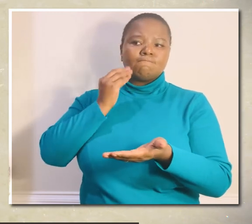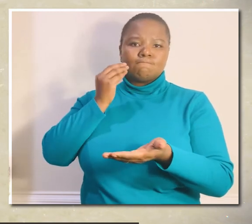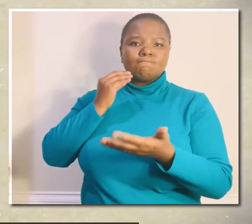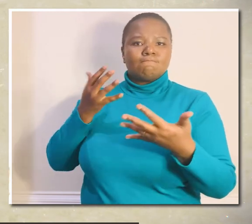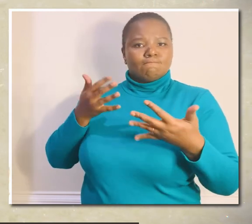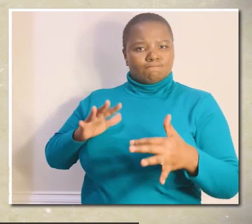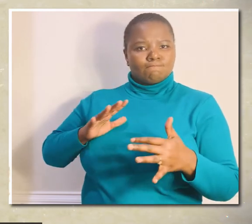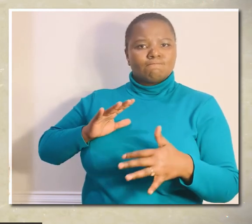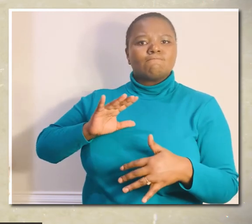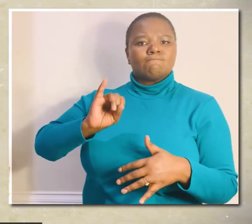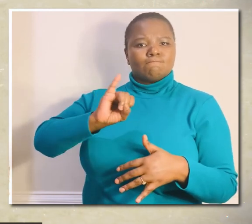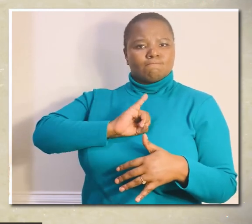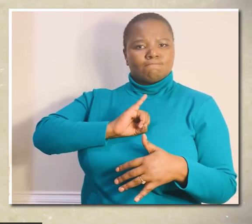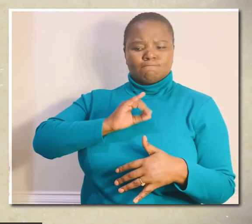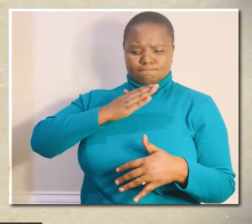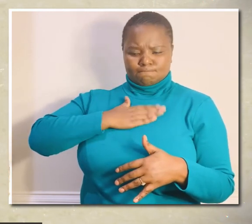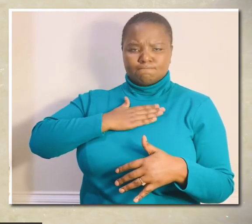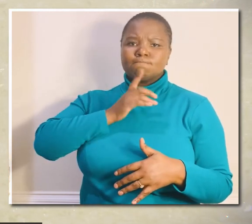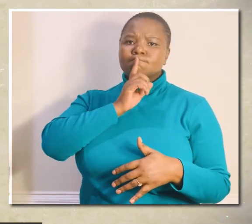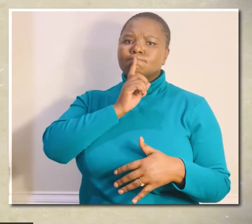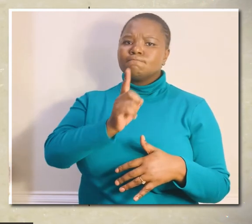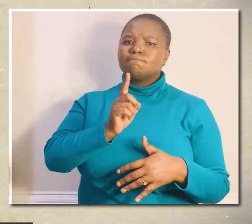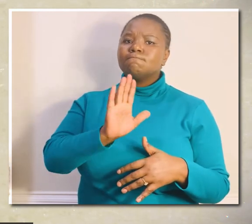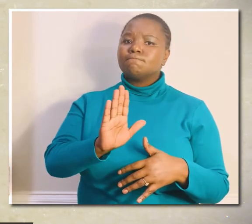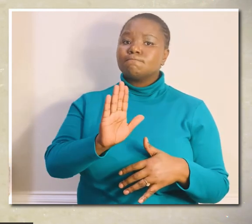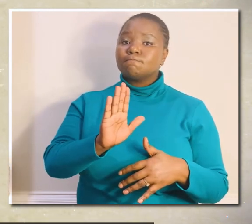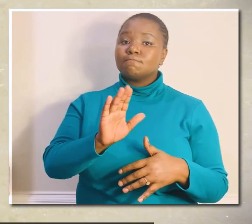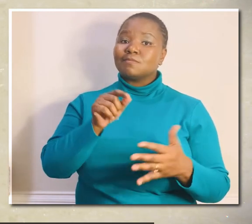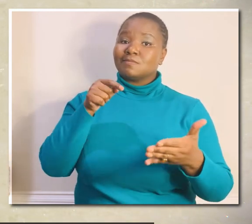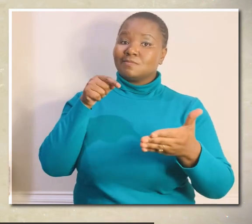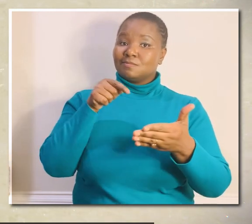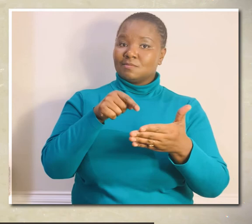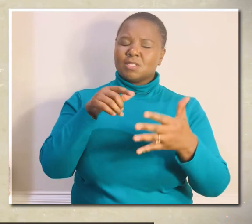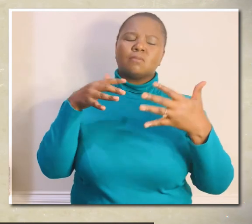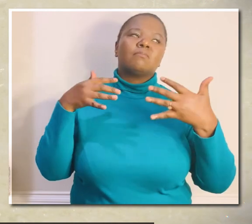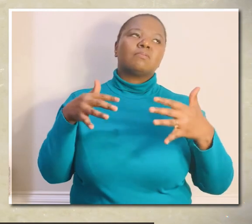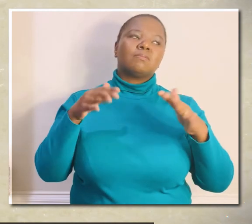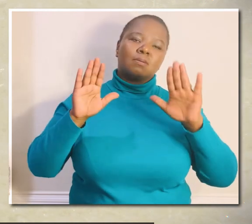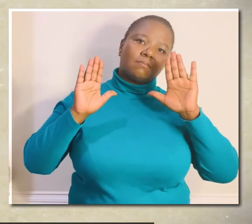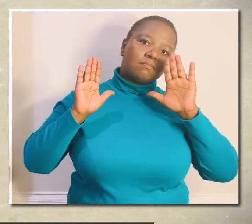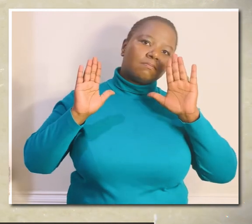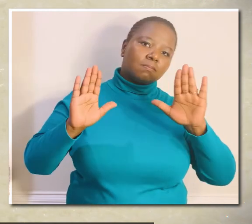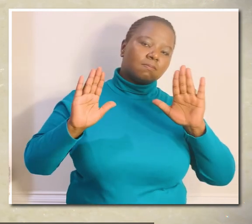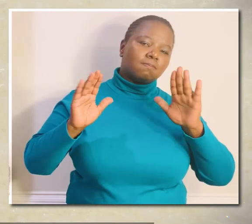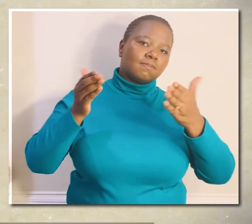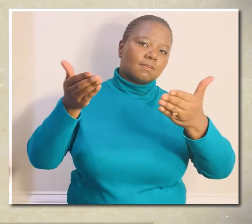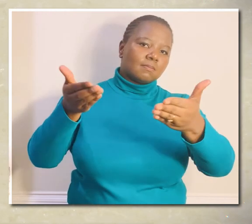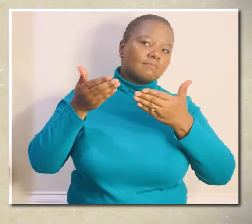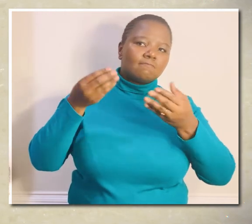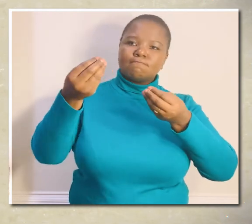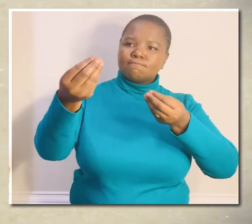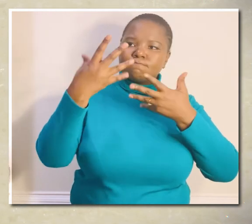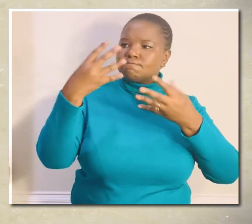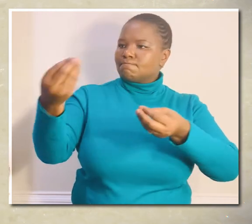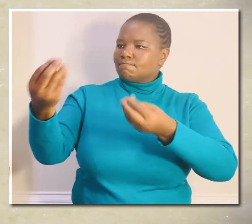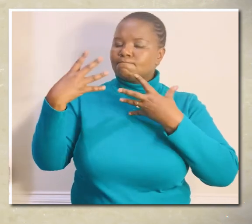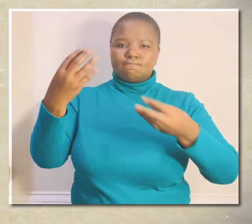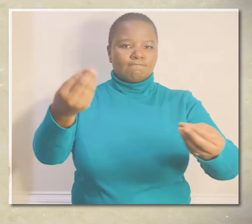my experience, reflects who I am. And you know, that's absolutely the best feedback you can get.